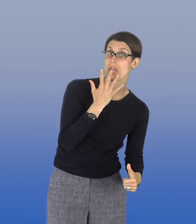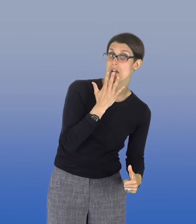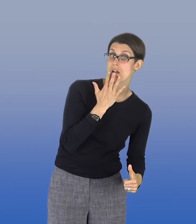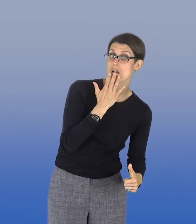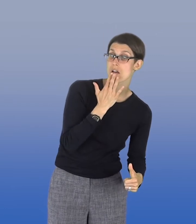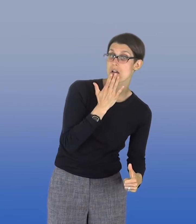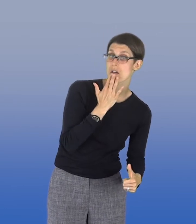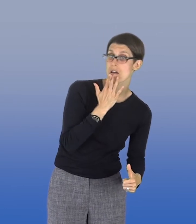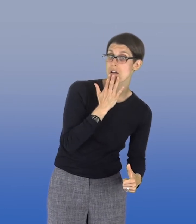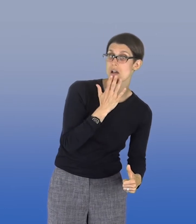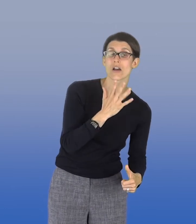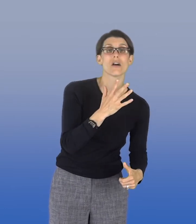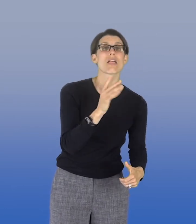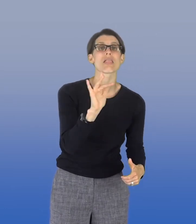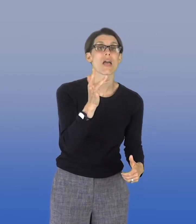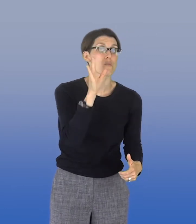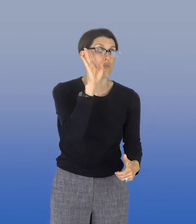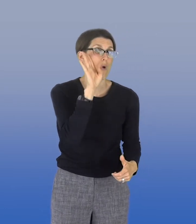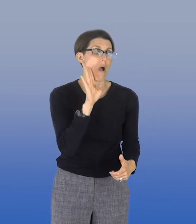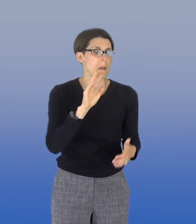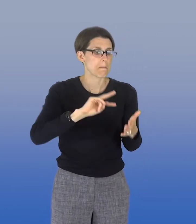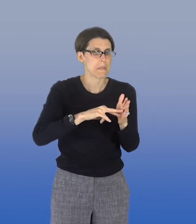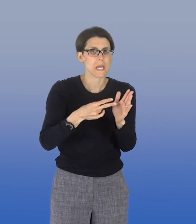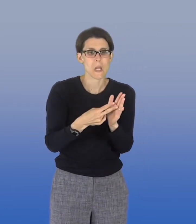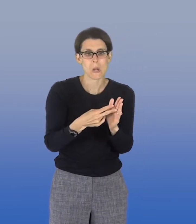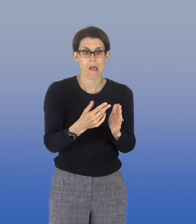If they are eating little fish, their poop is light brown.